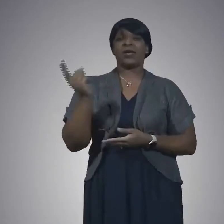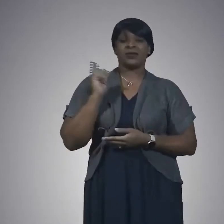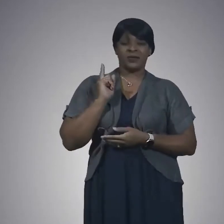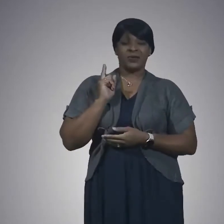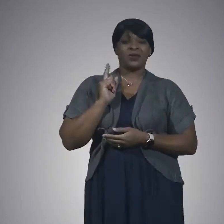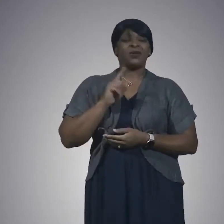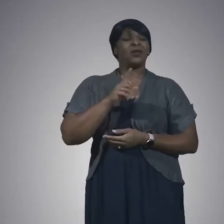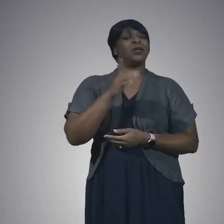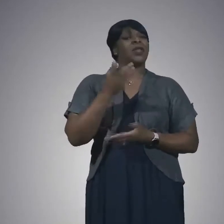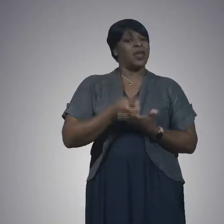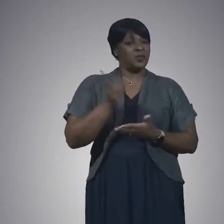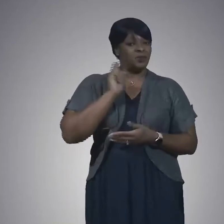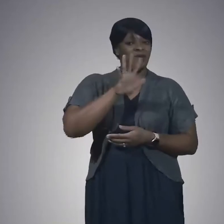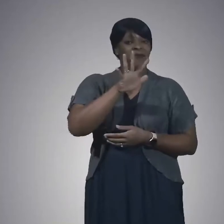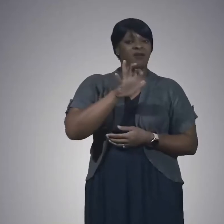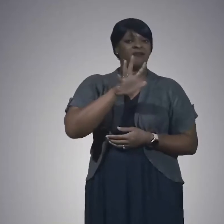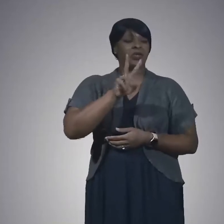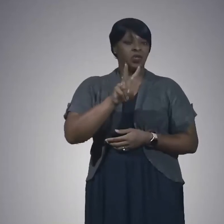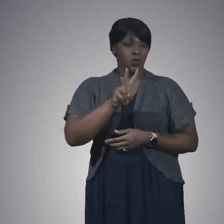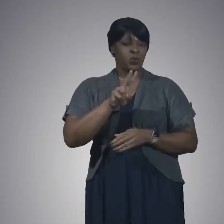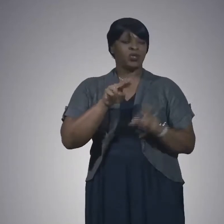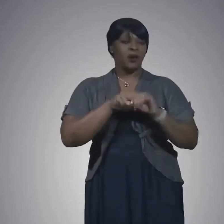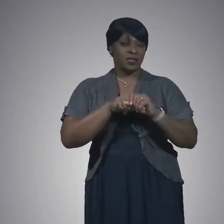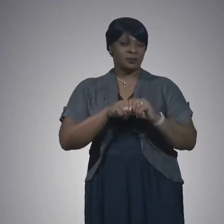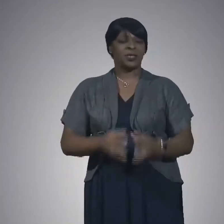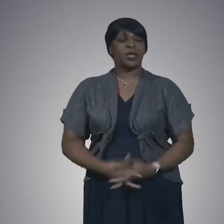when 552 were hospitalized.